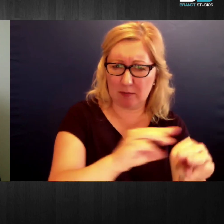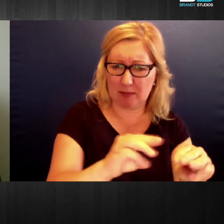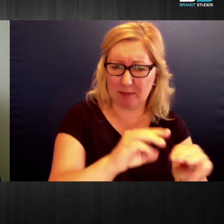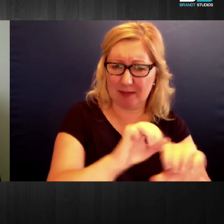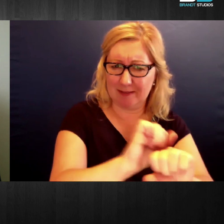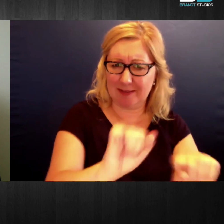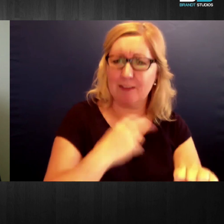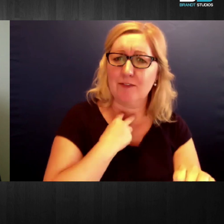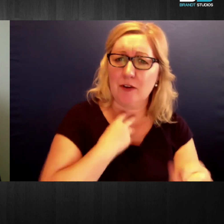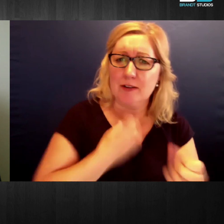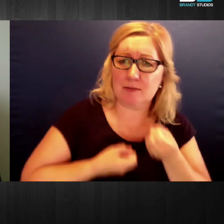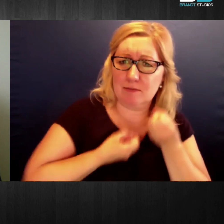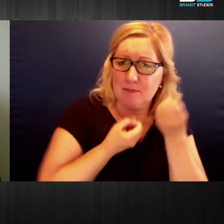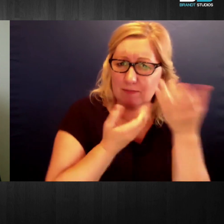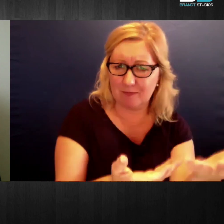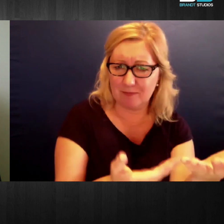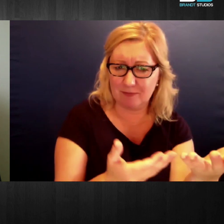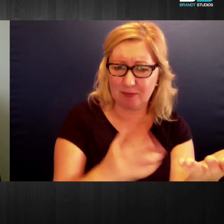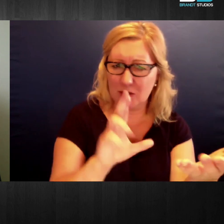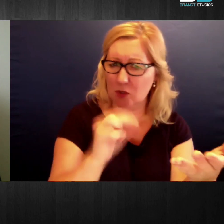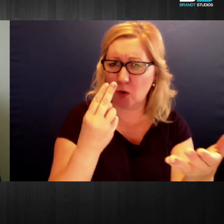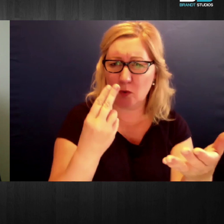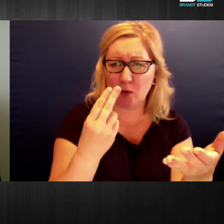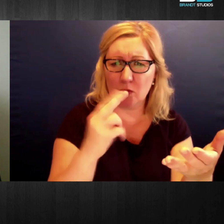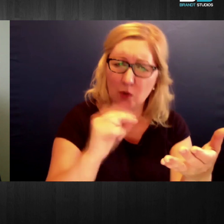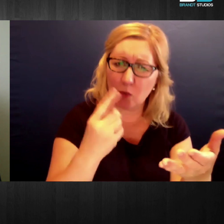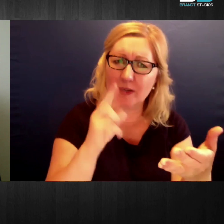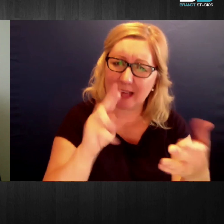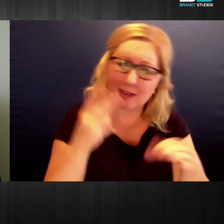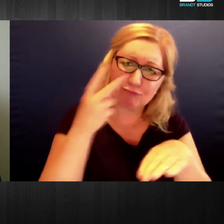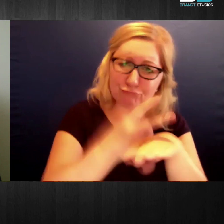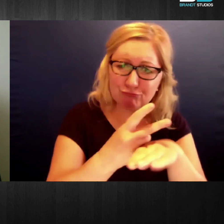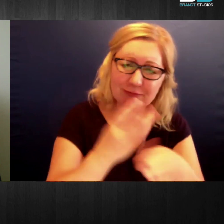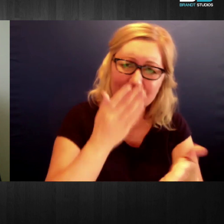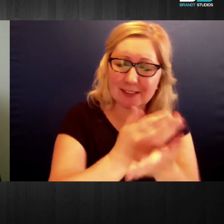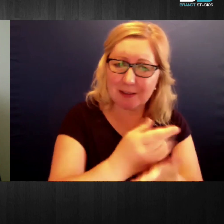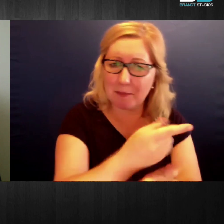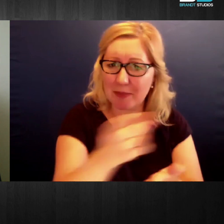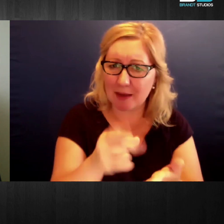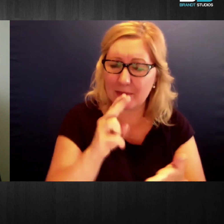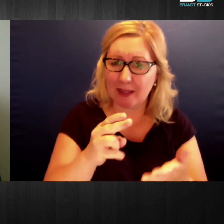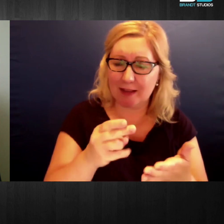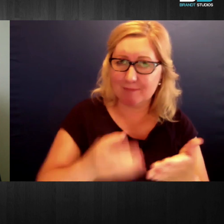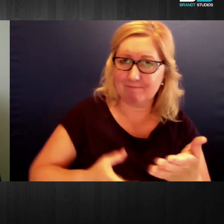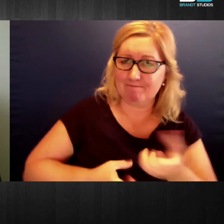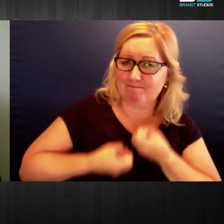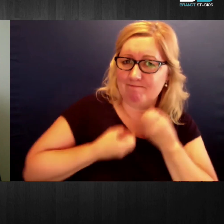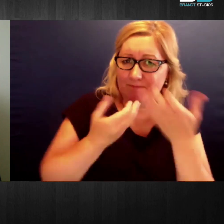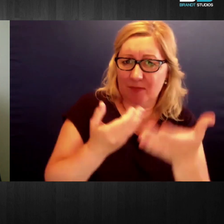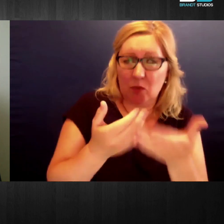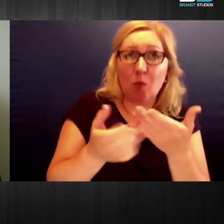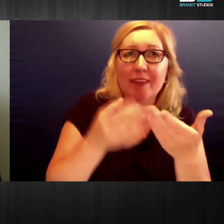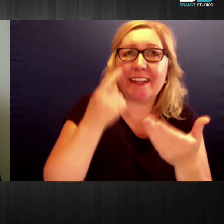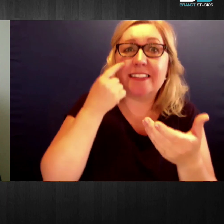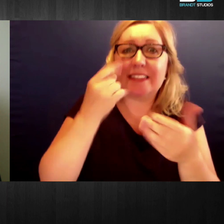views of the world, share their concerns, and explain what they see out there. And very often it's much more accurate than